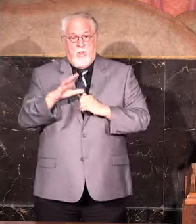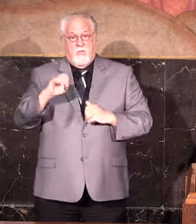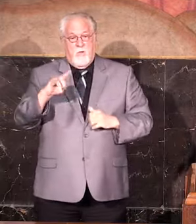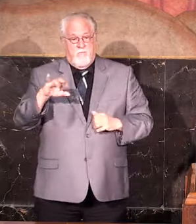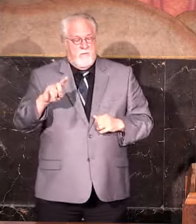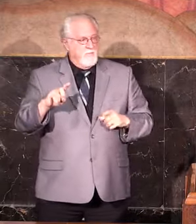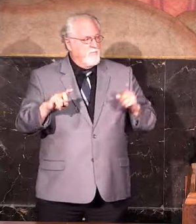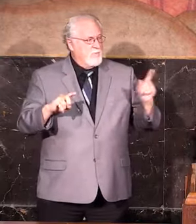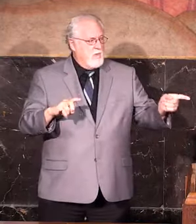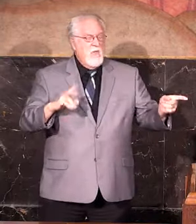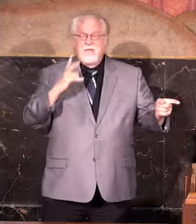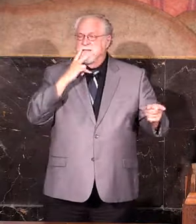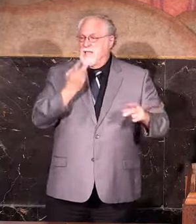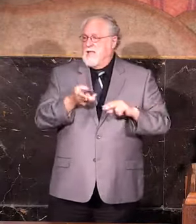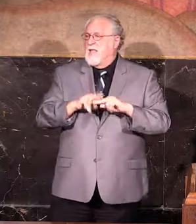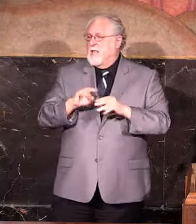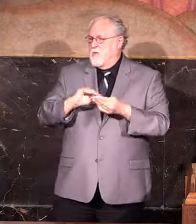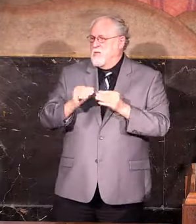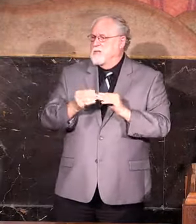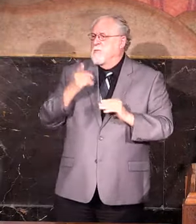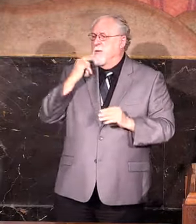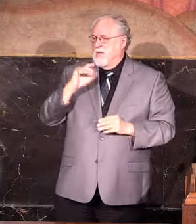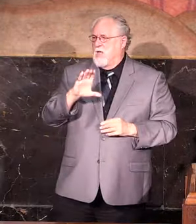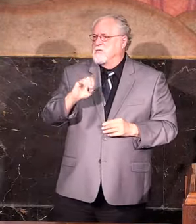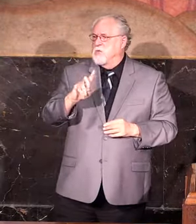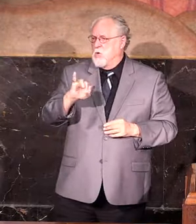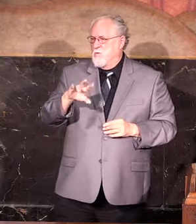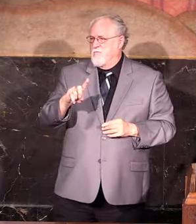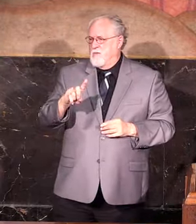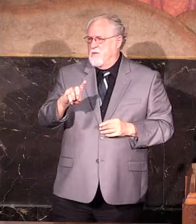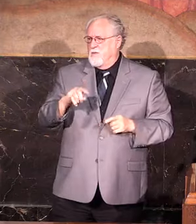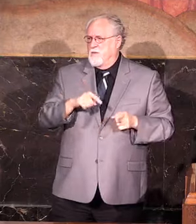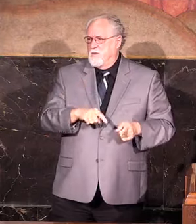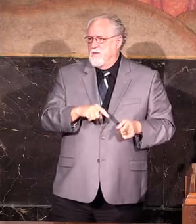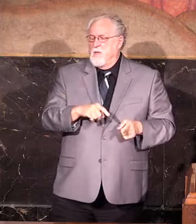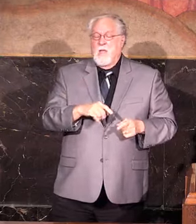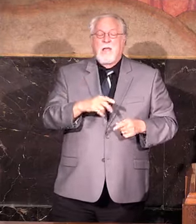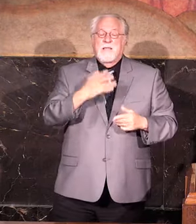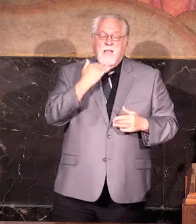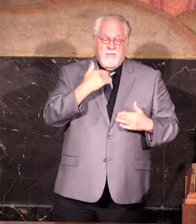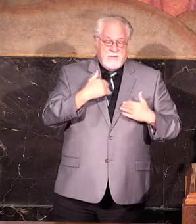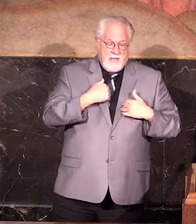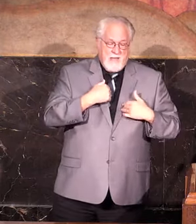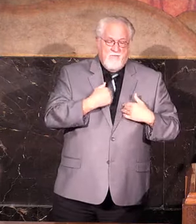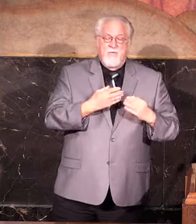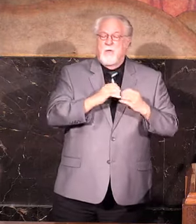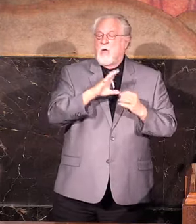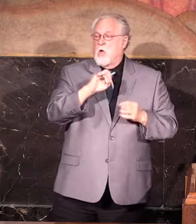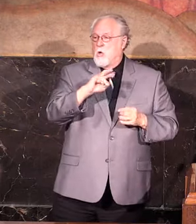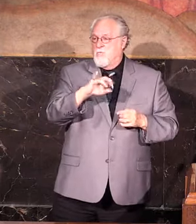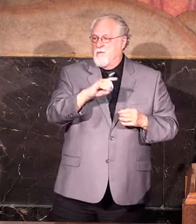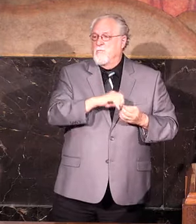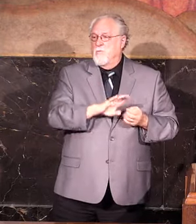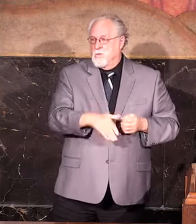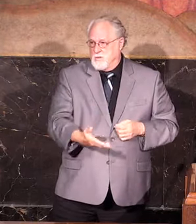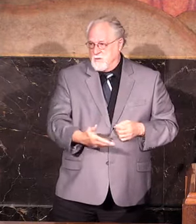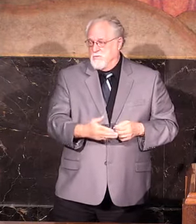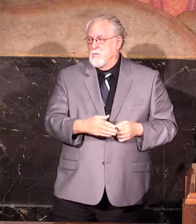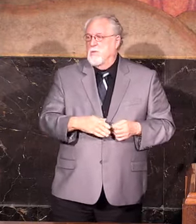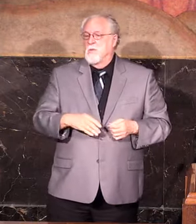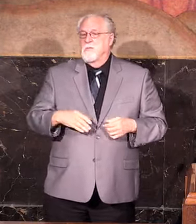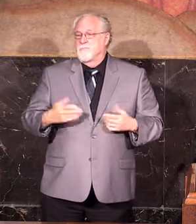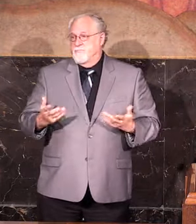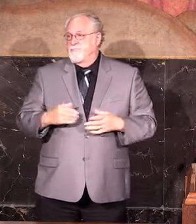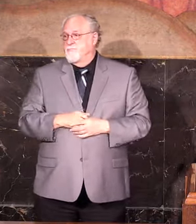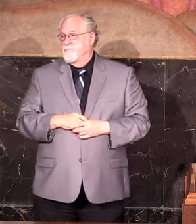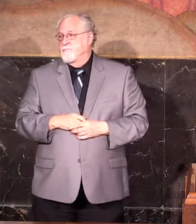So you're going to see increased number because of COVID in those same underlying conditions. So that's going to be the increase that you will see is a relation to COVID.